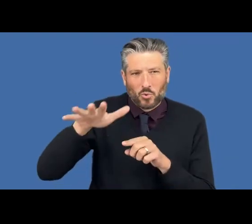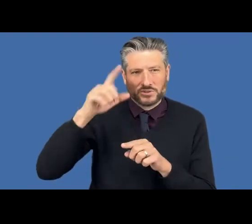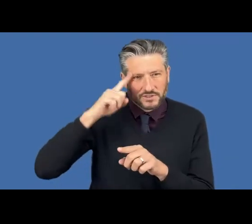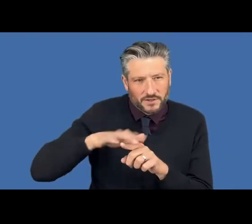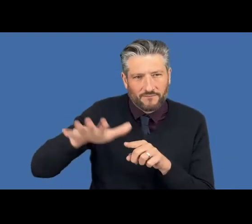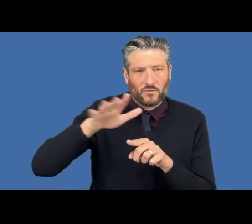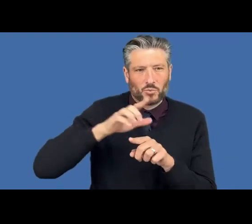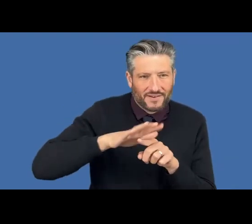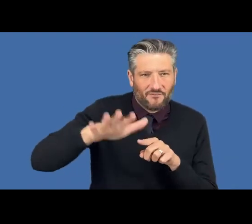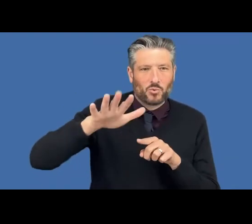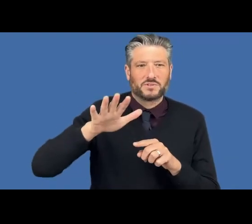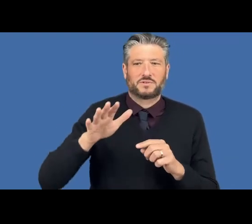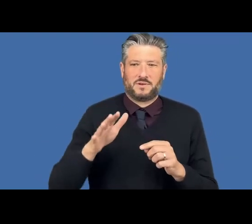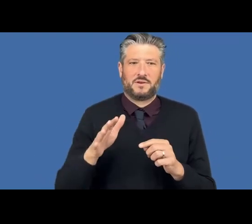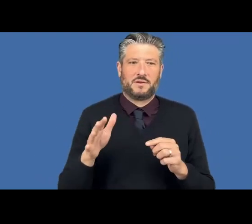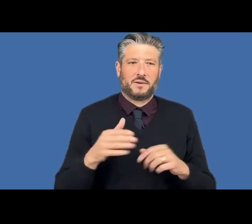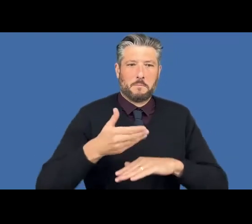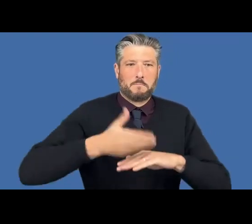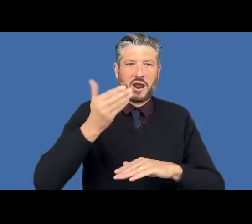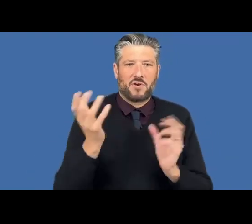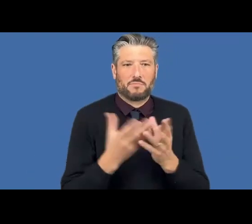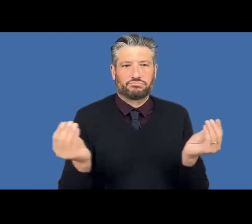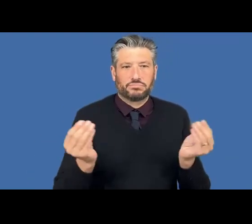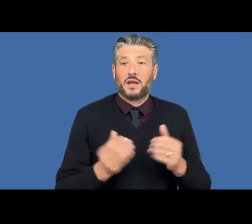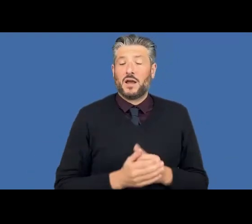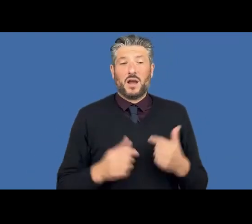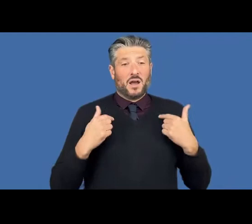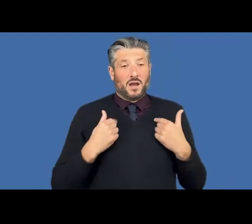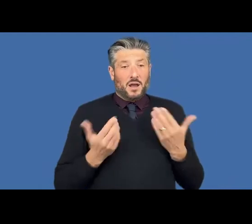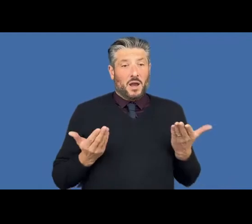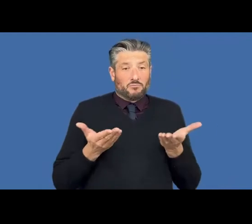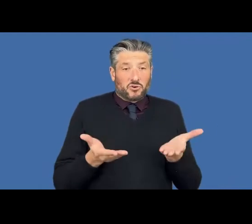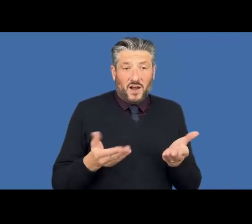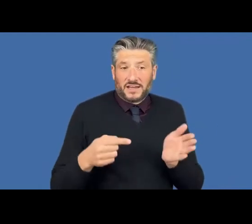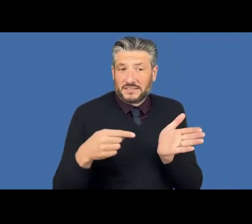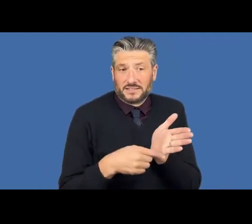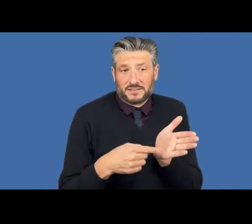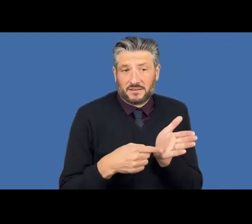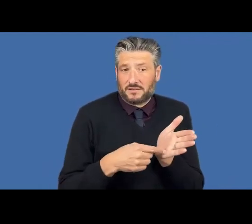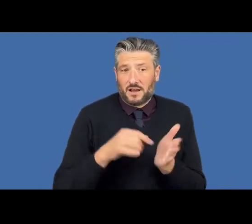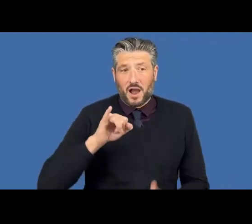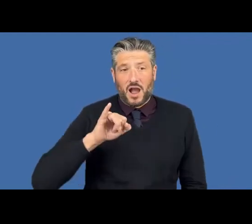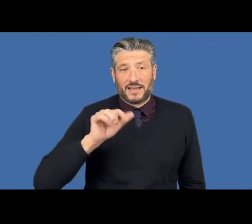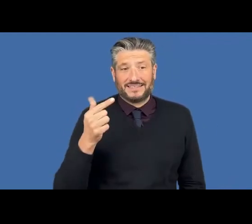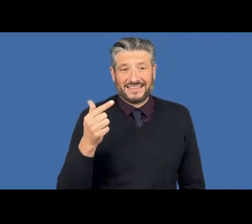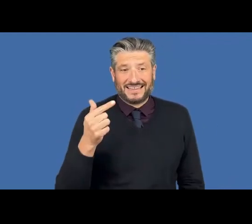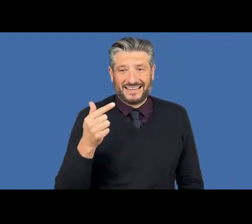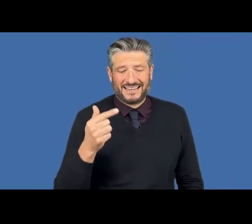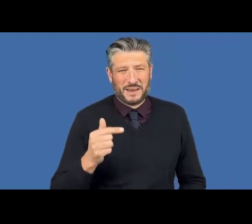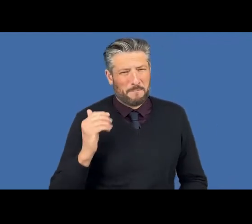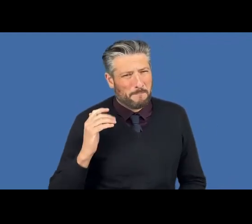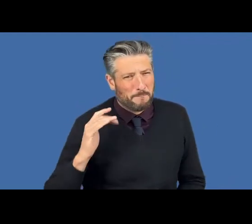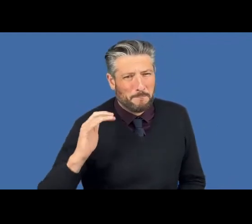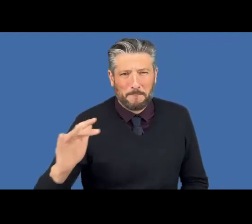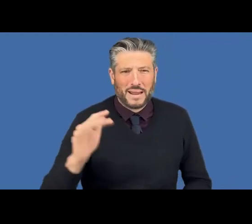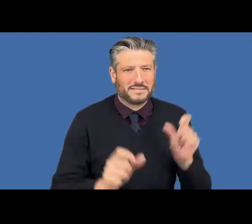the things we're doing. And as an IT provider for actually literally millions of people, because we do a lot of sort of providing